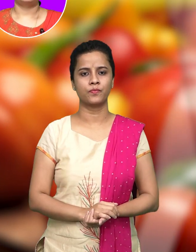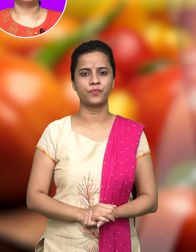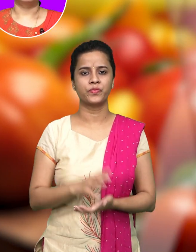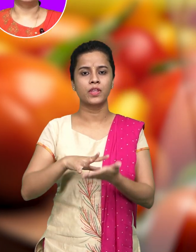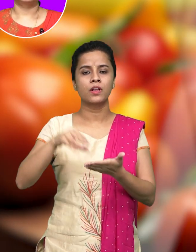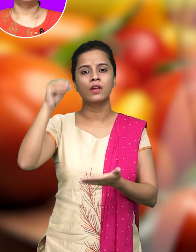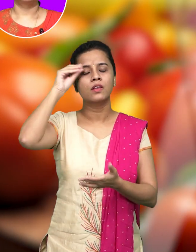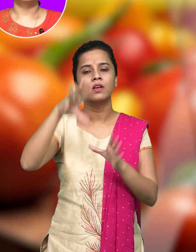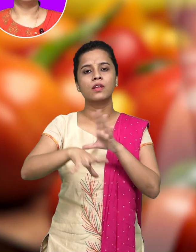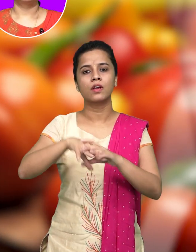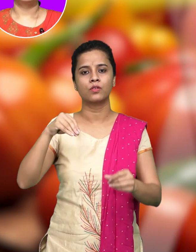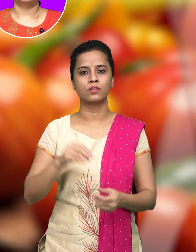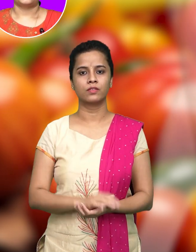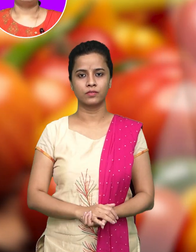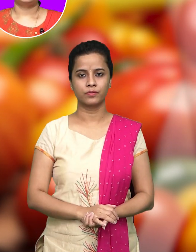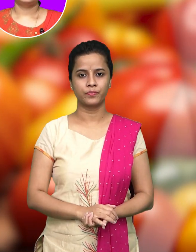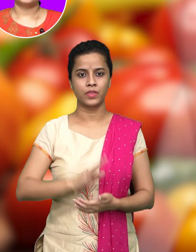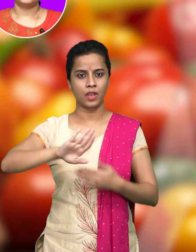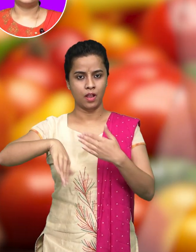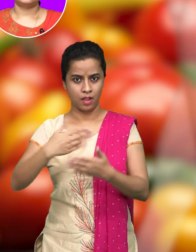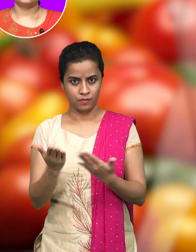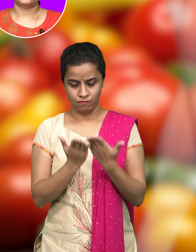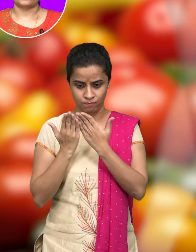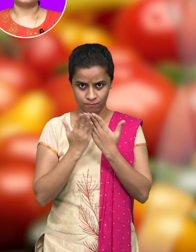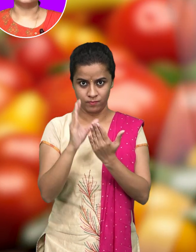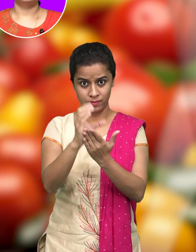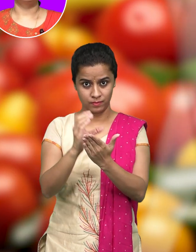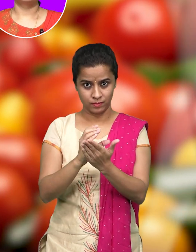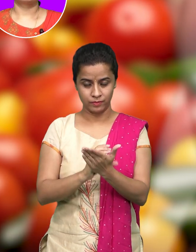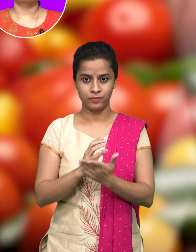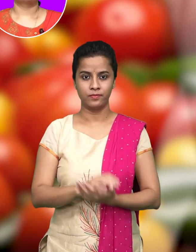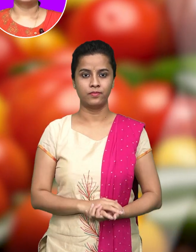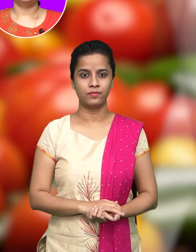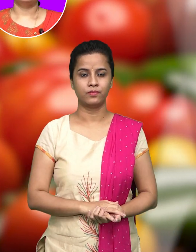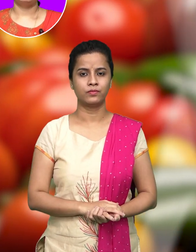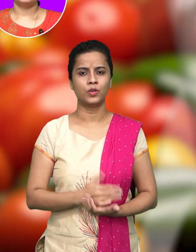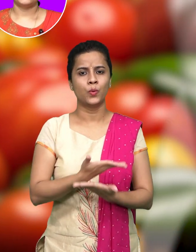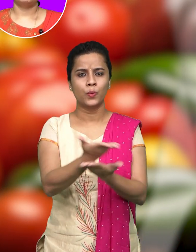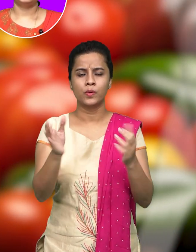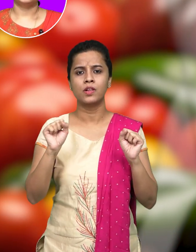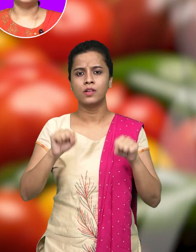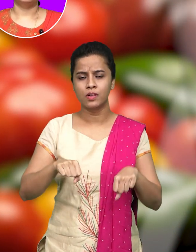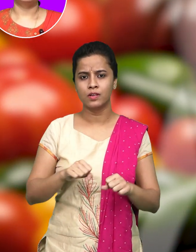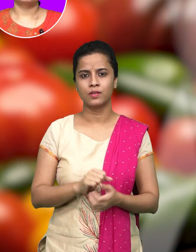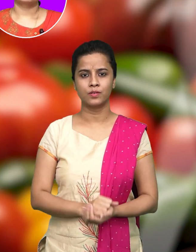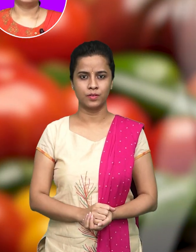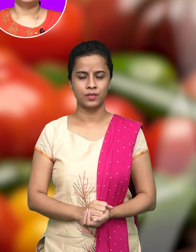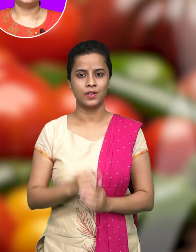Learning outcomes. After studying this chapter, you will be able